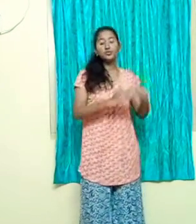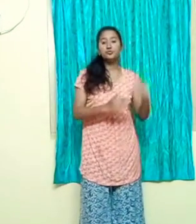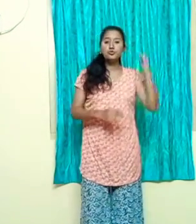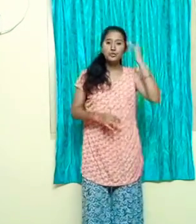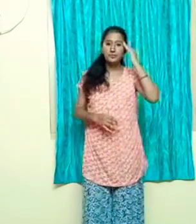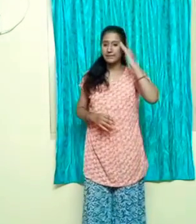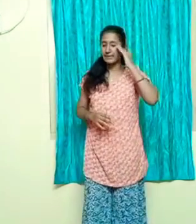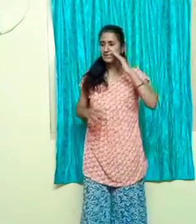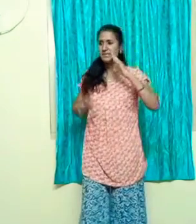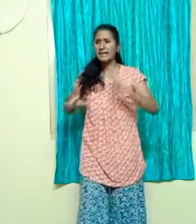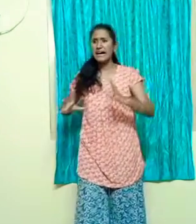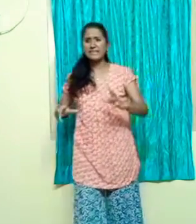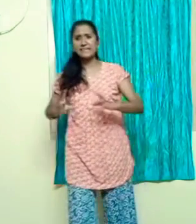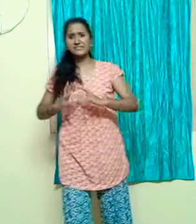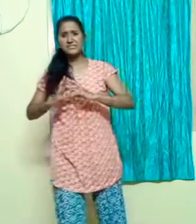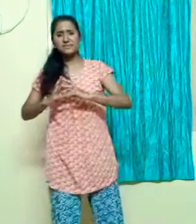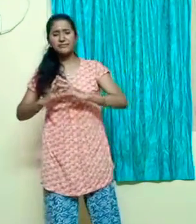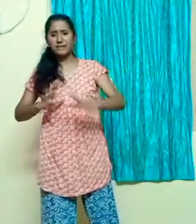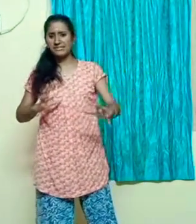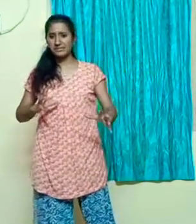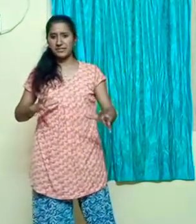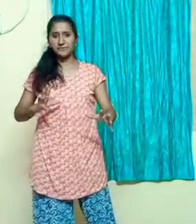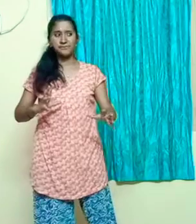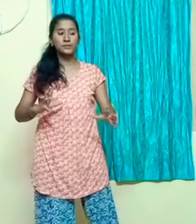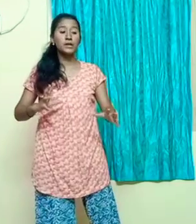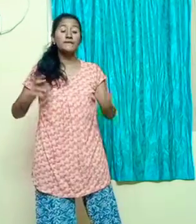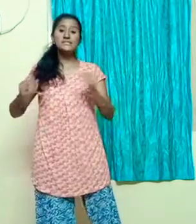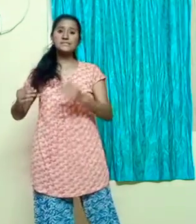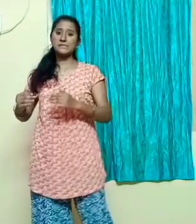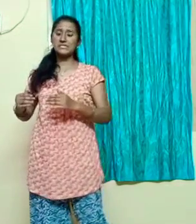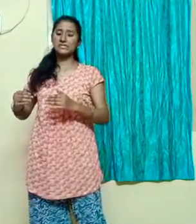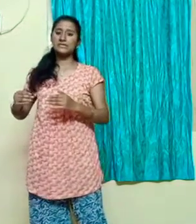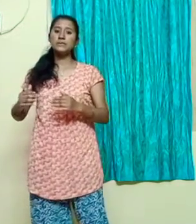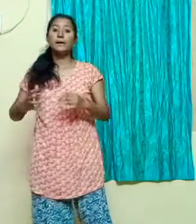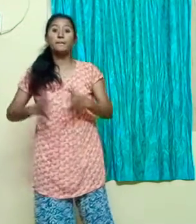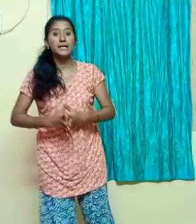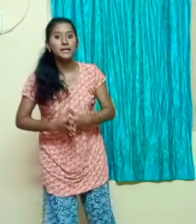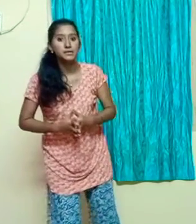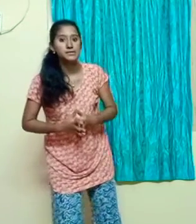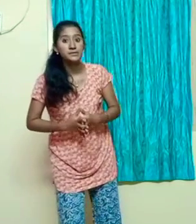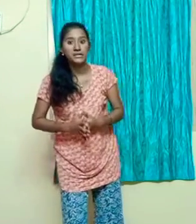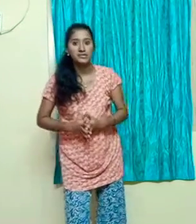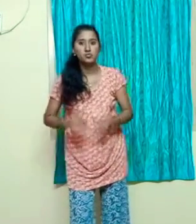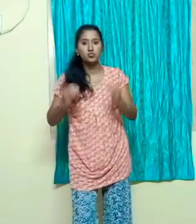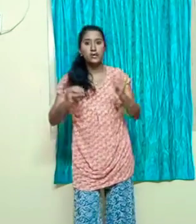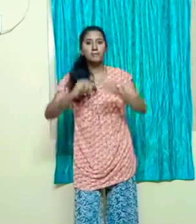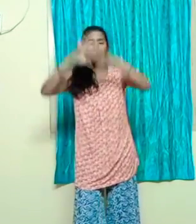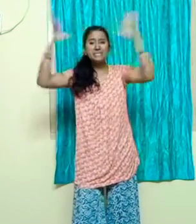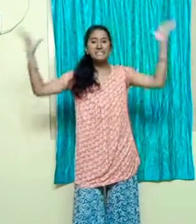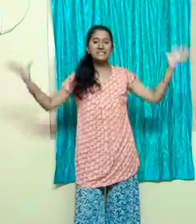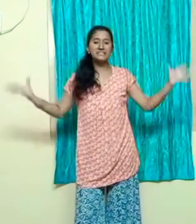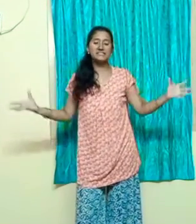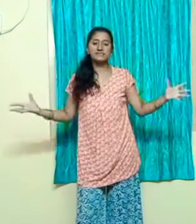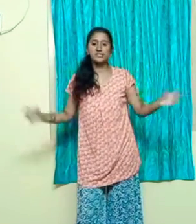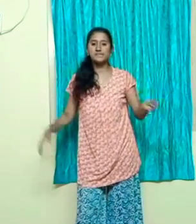to human brains at an extremely fast rate, which is measured in megahertz, that is 1 million instructions